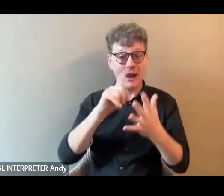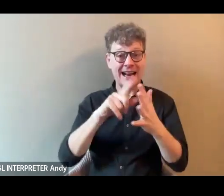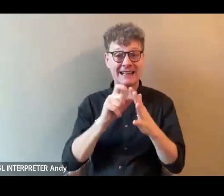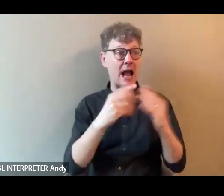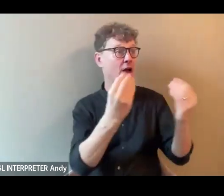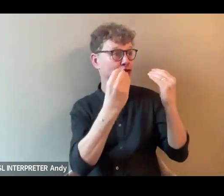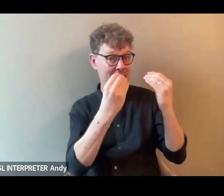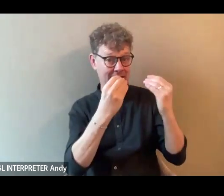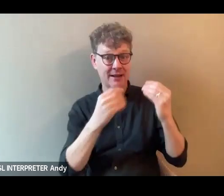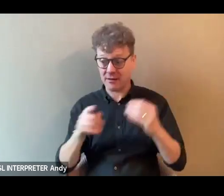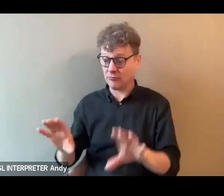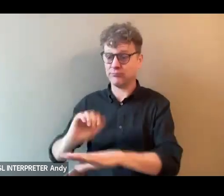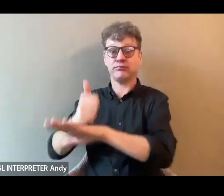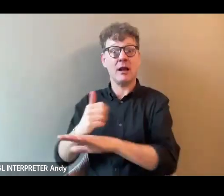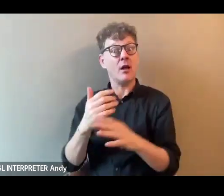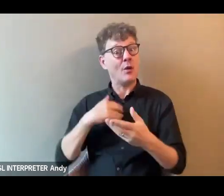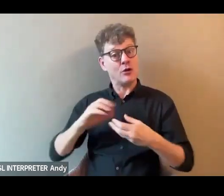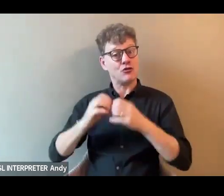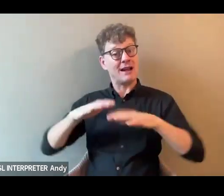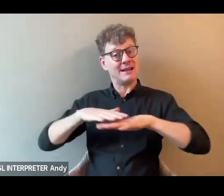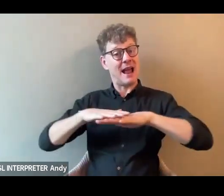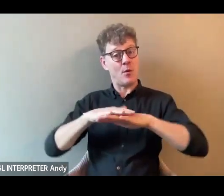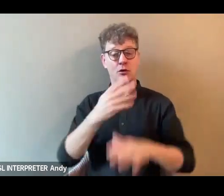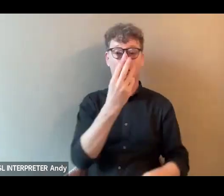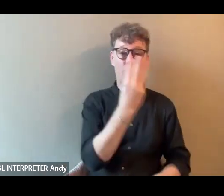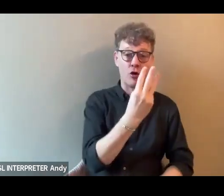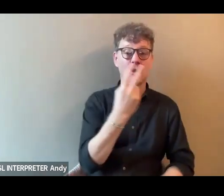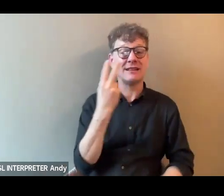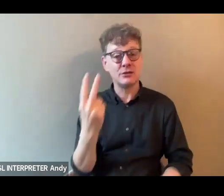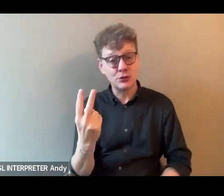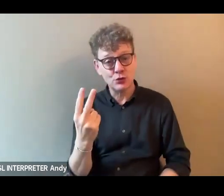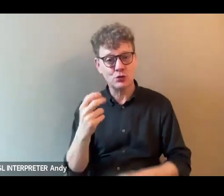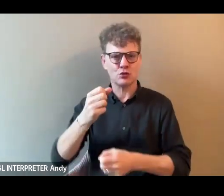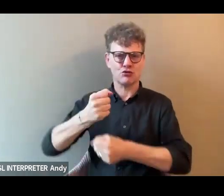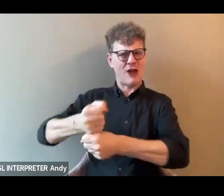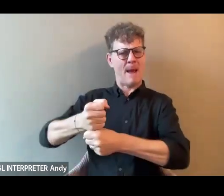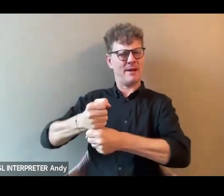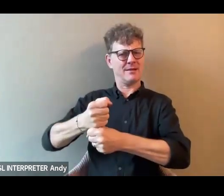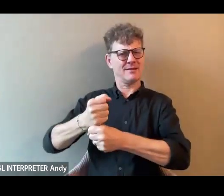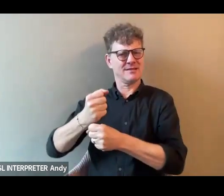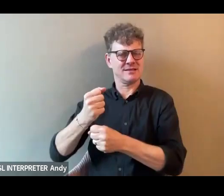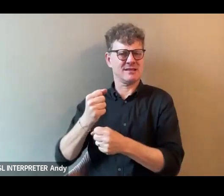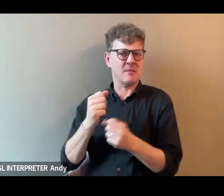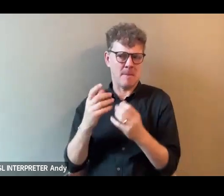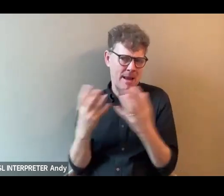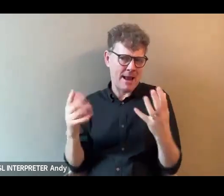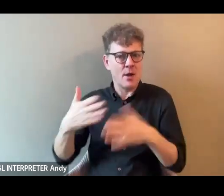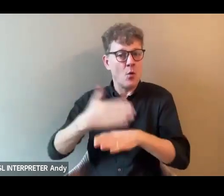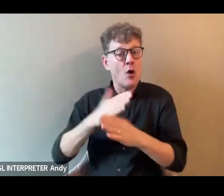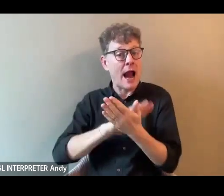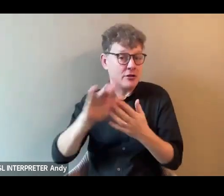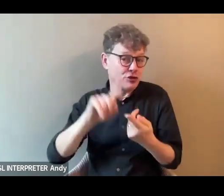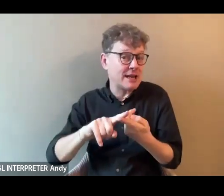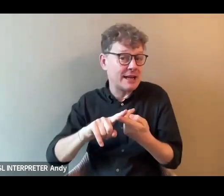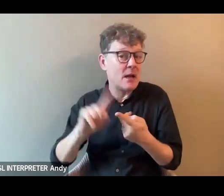of 32 champions from across research and innovation settings, many in higher education, but many also